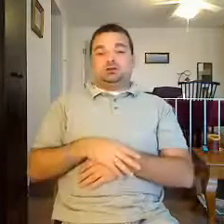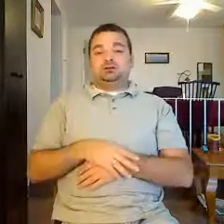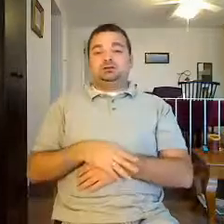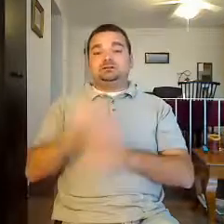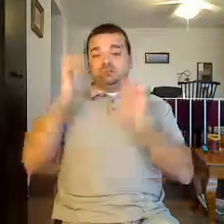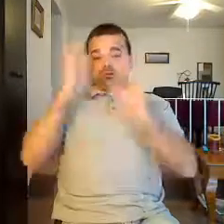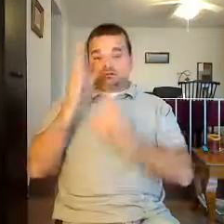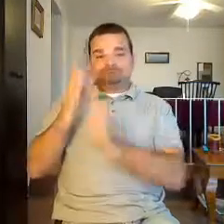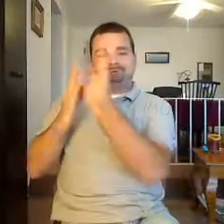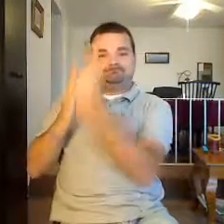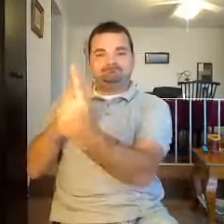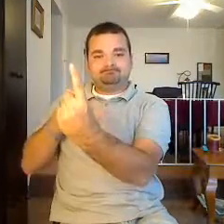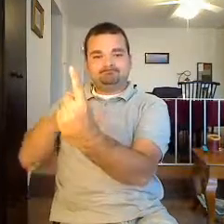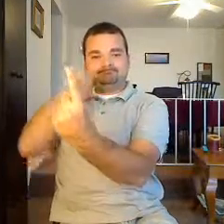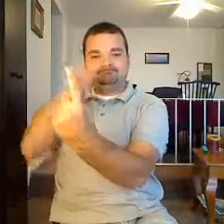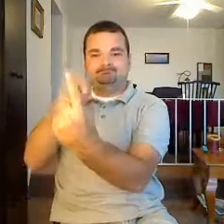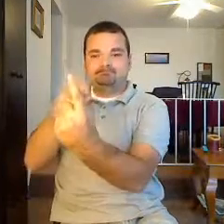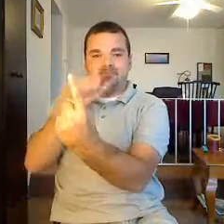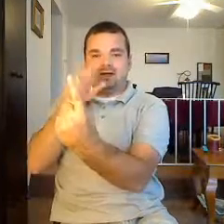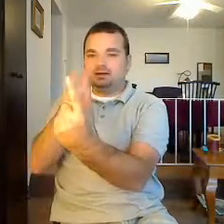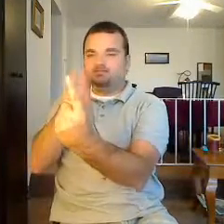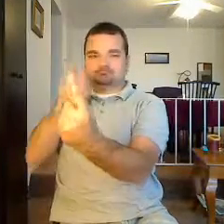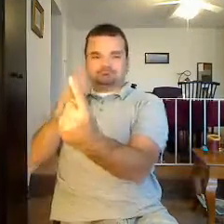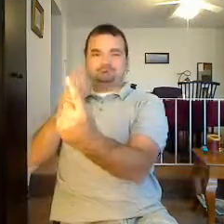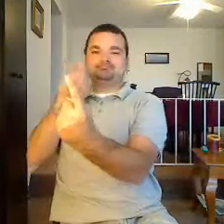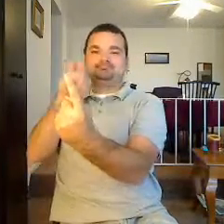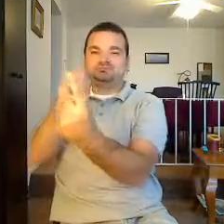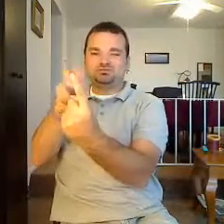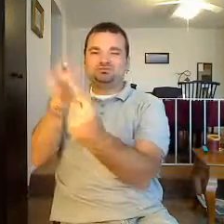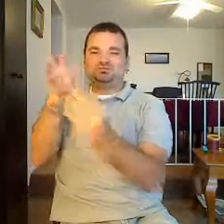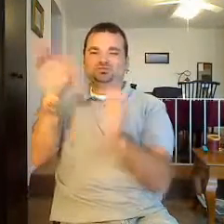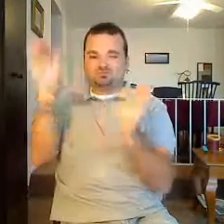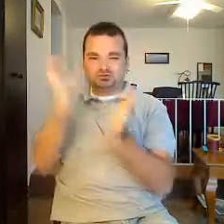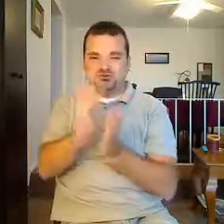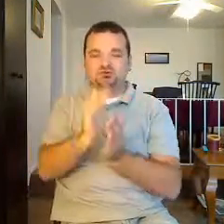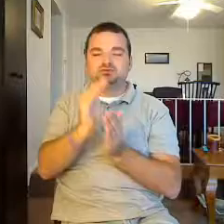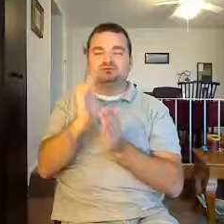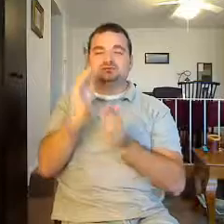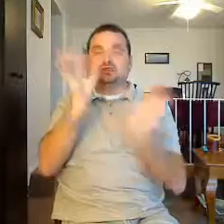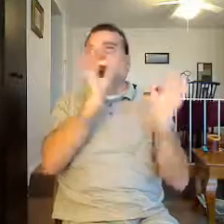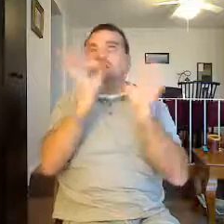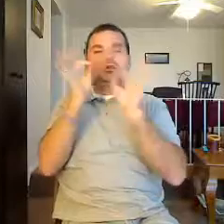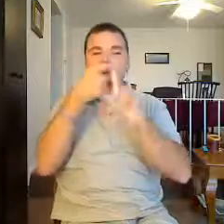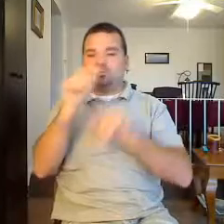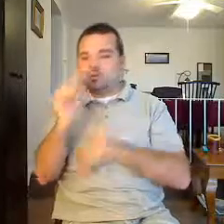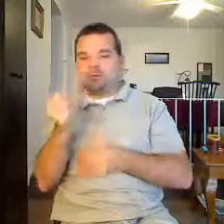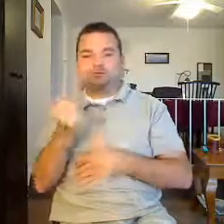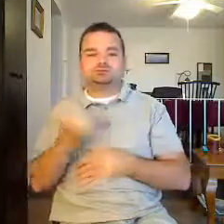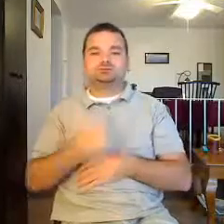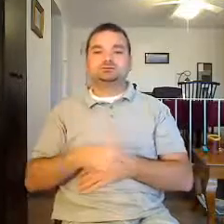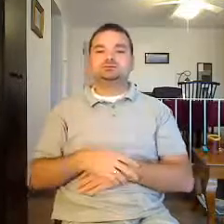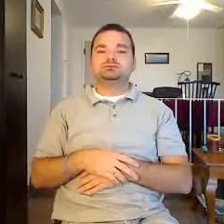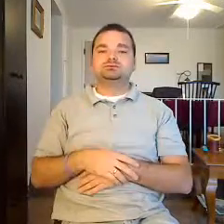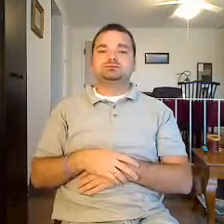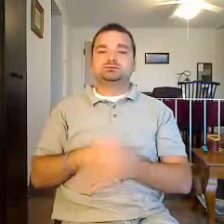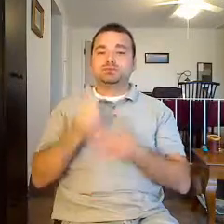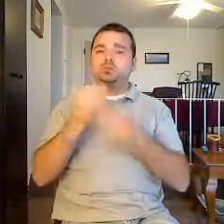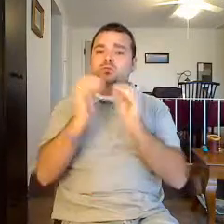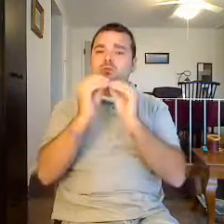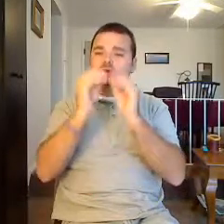to the speaker, and it will help to reduce the distractions that are created by others in the room and help you to be more attentive and able